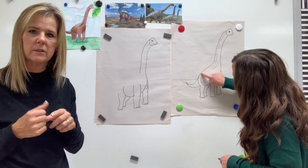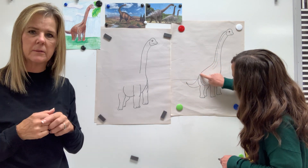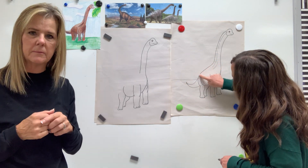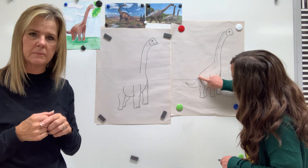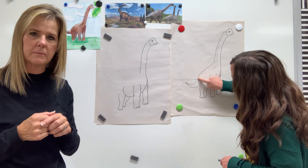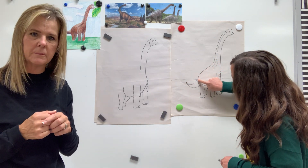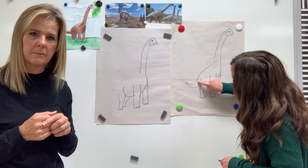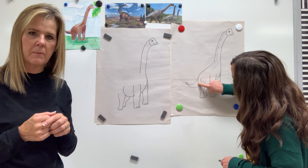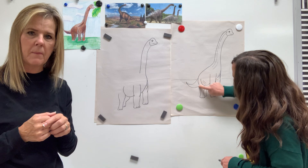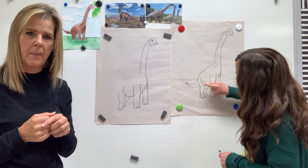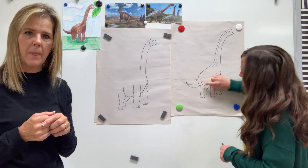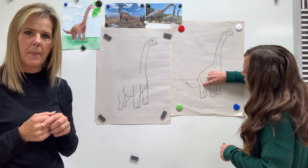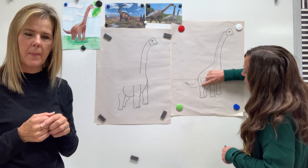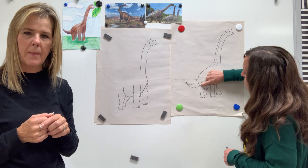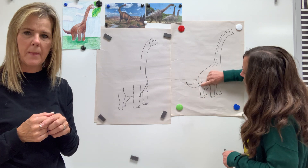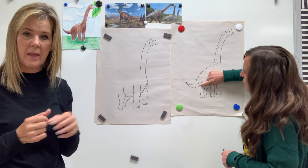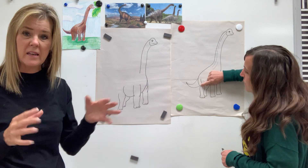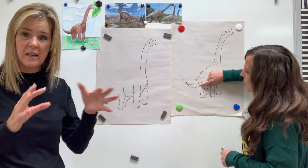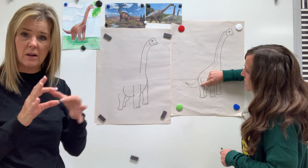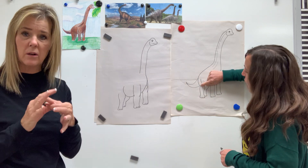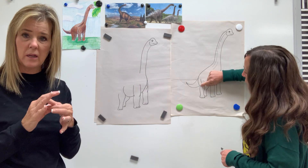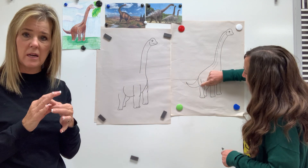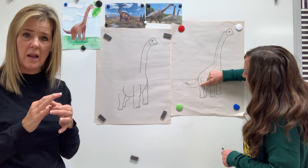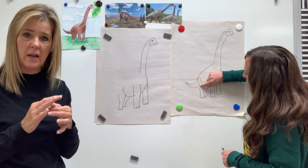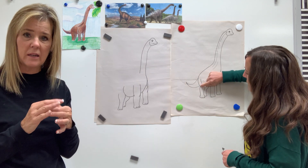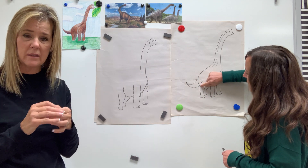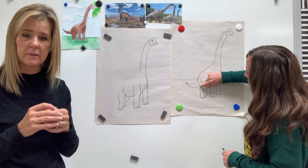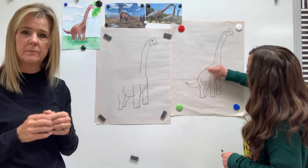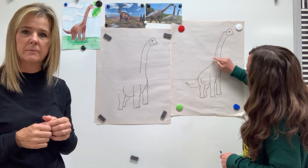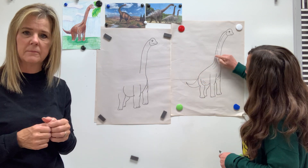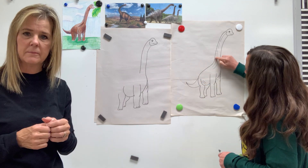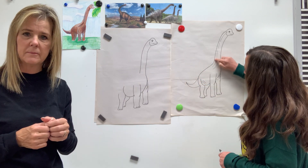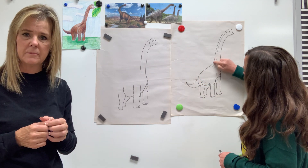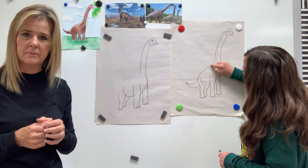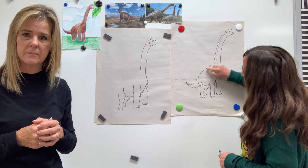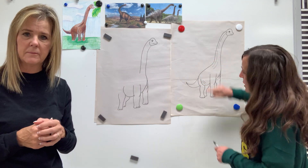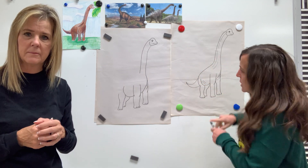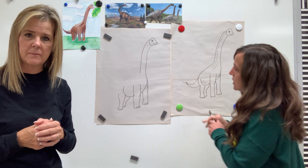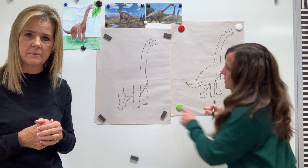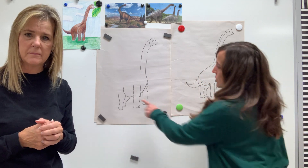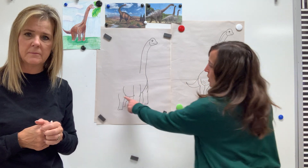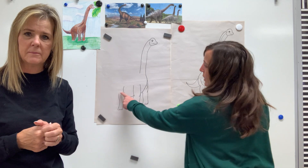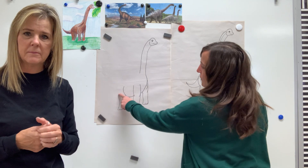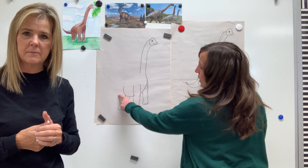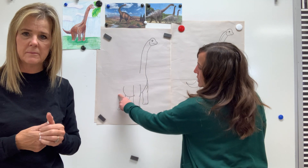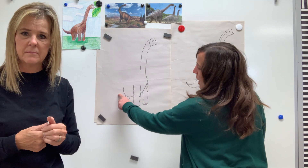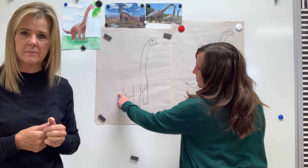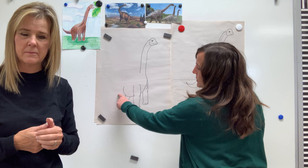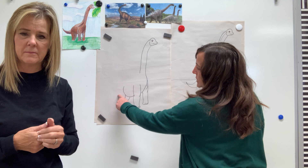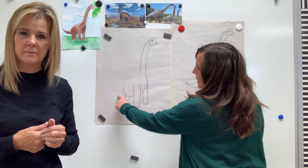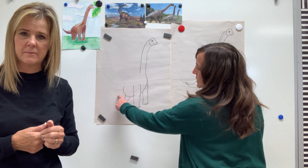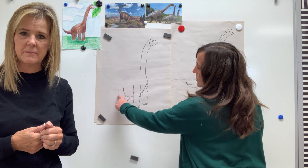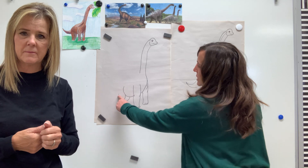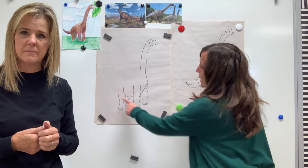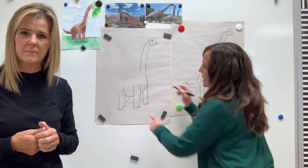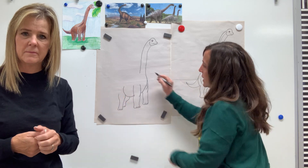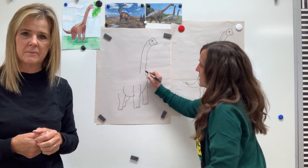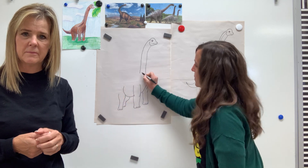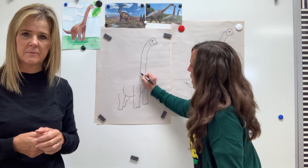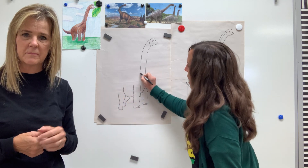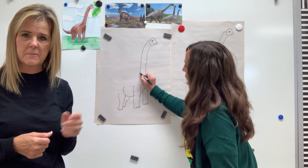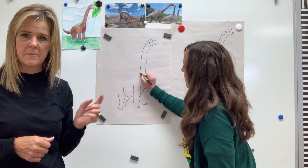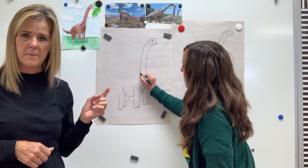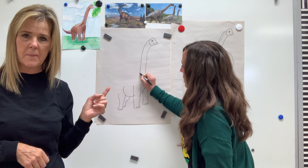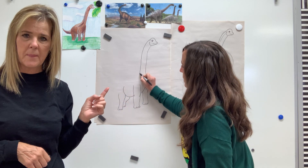look, it's gonna come in and touch. Not at the very top of this line, but down just slightly. So not at the very top of this line, down